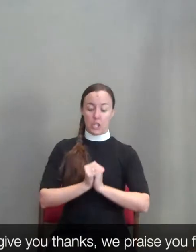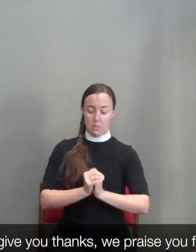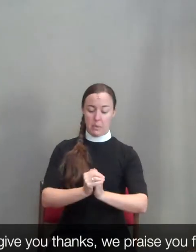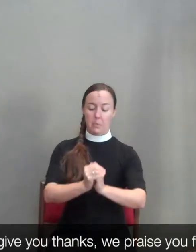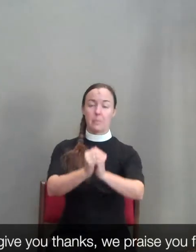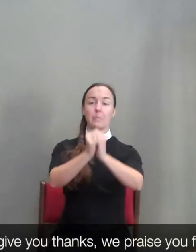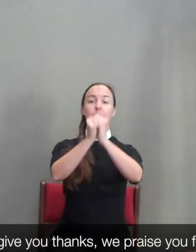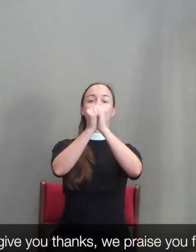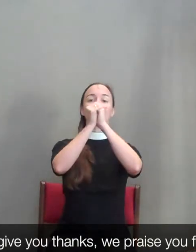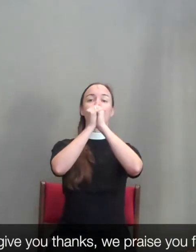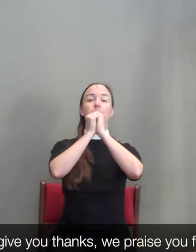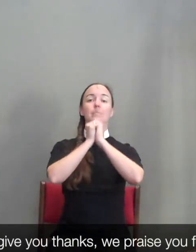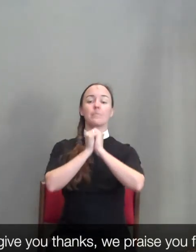Worship.